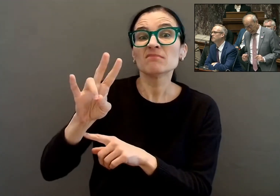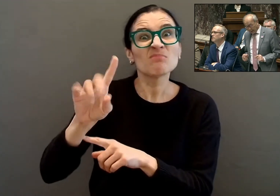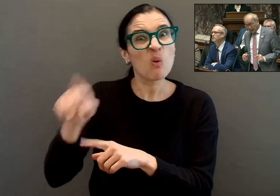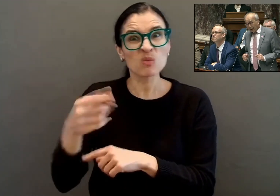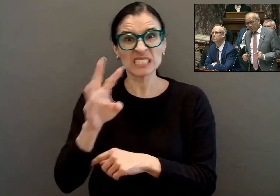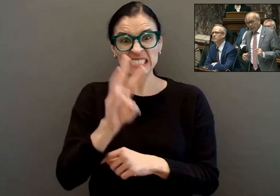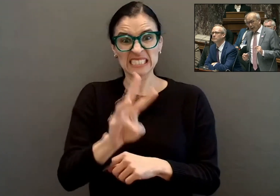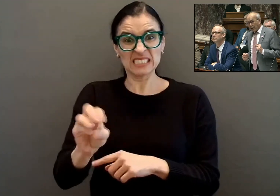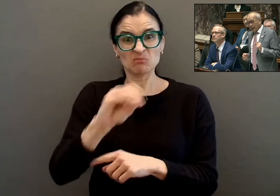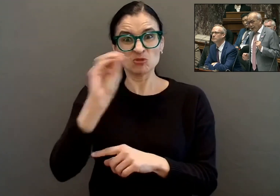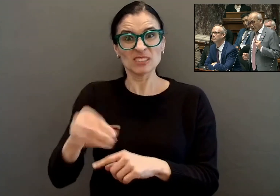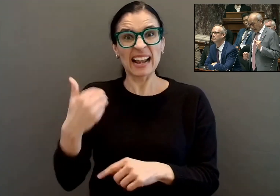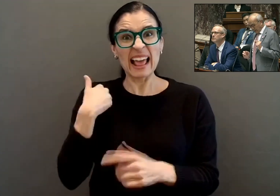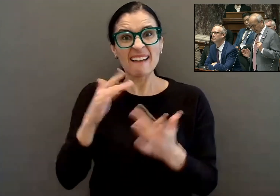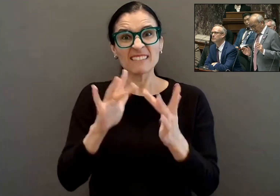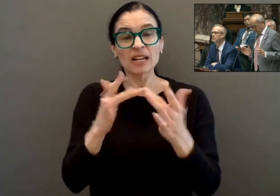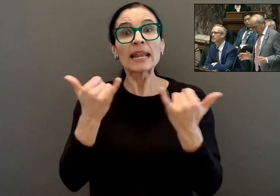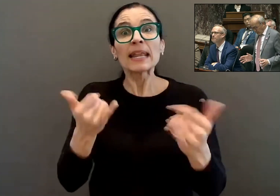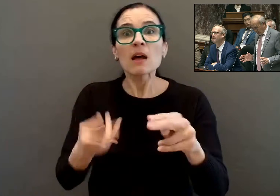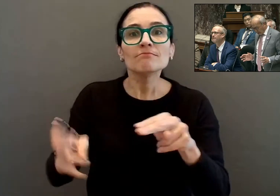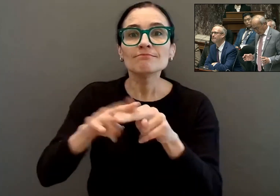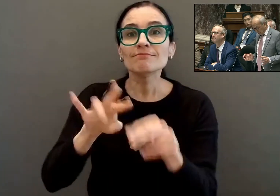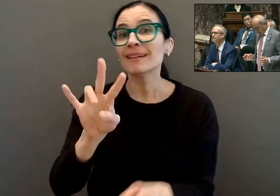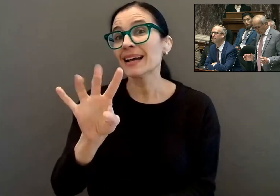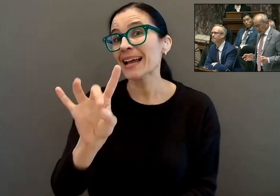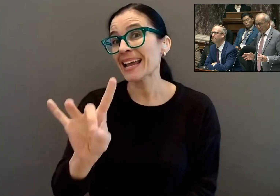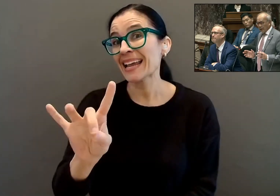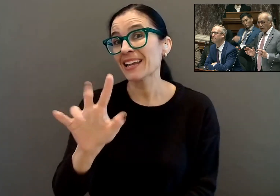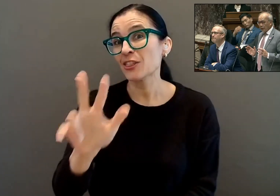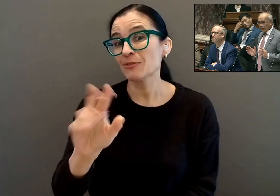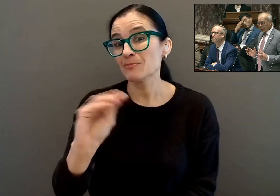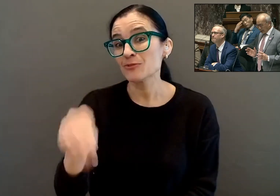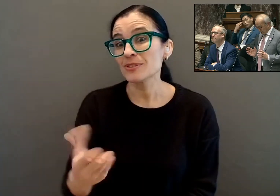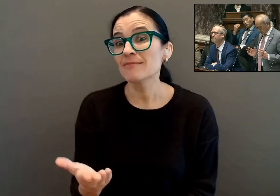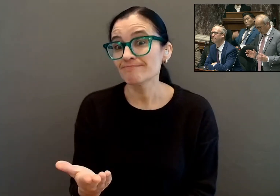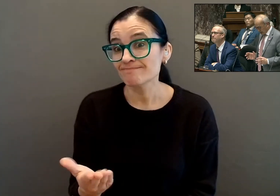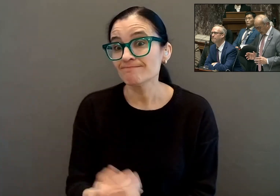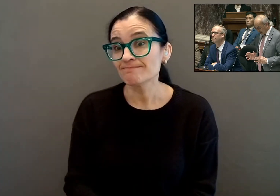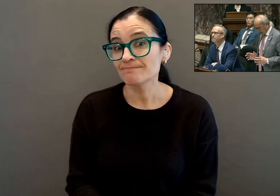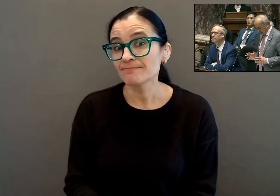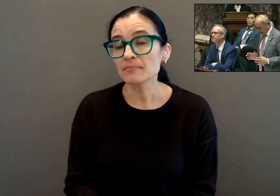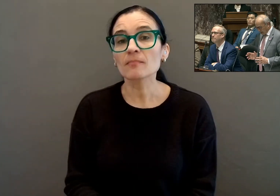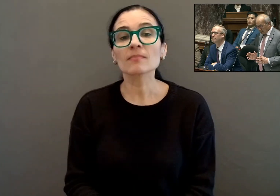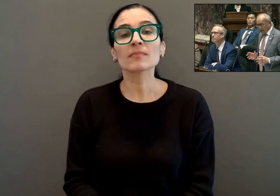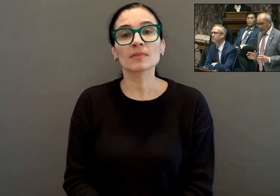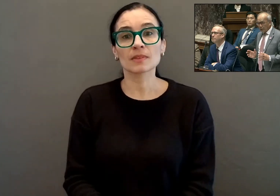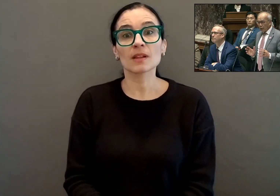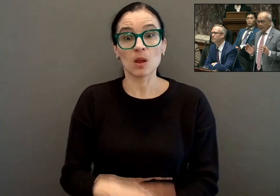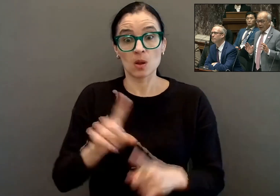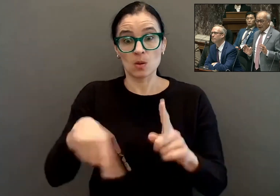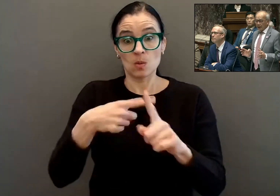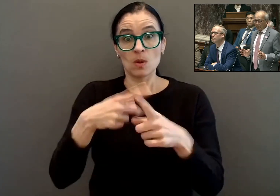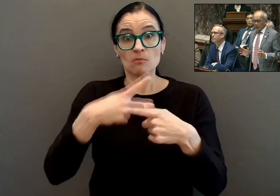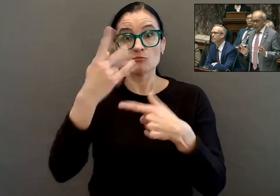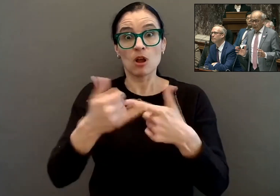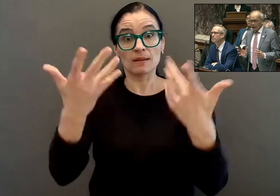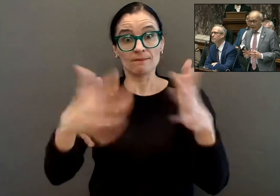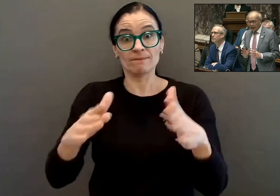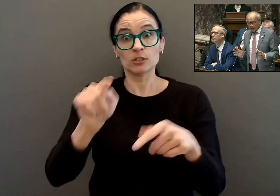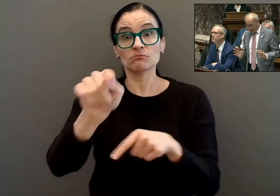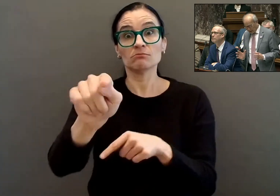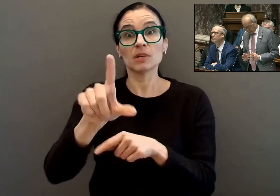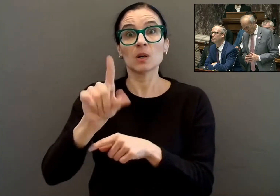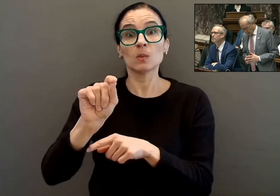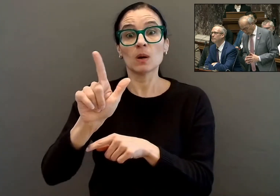connected. And by the completion of this project in 2027, they will be connected to the rate